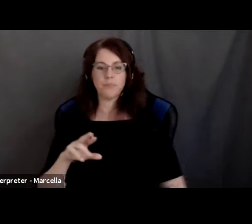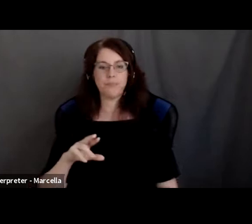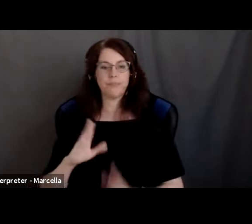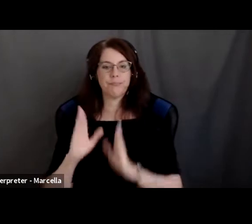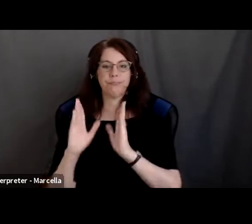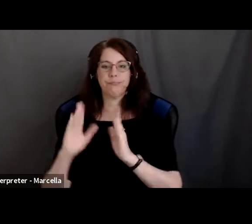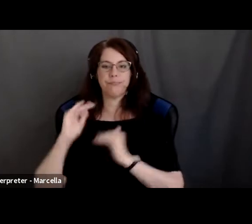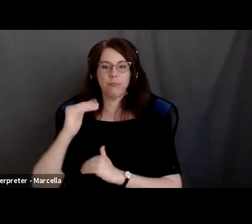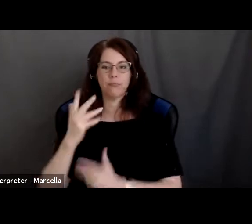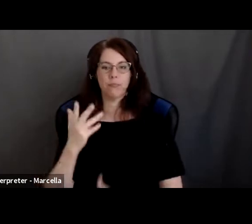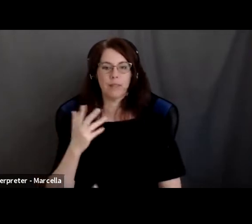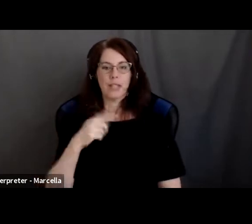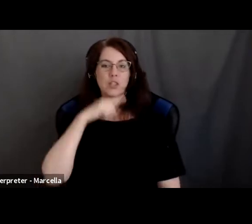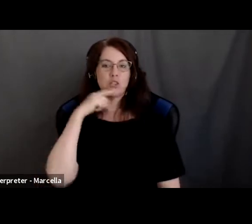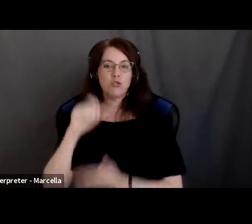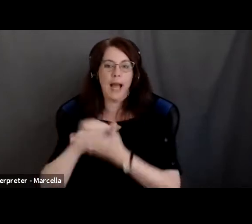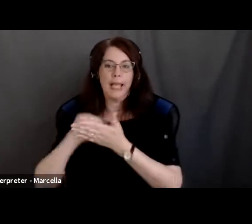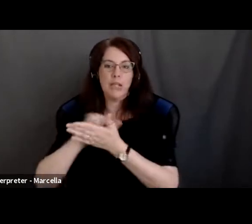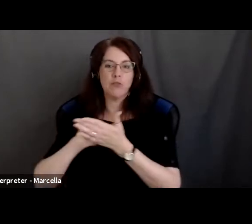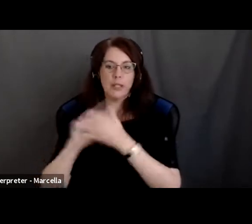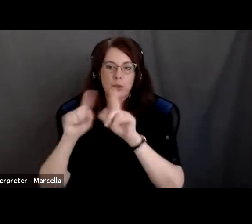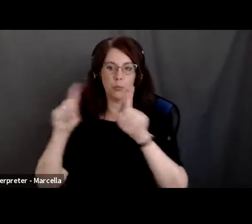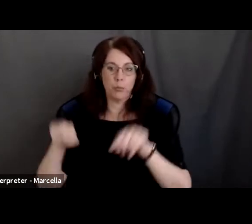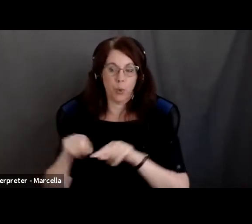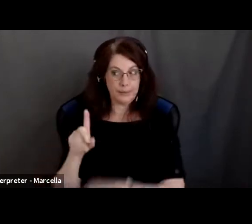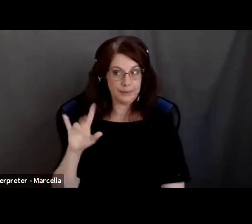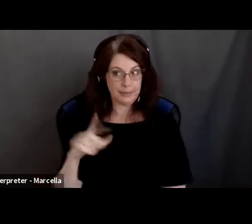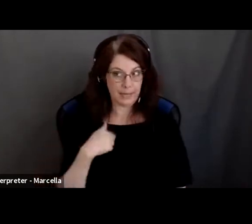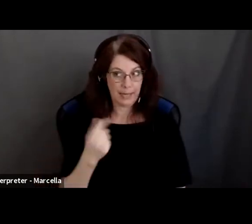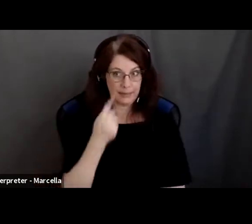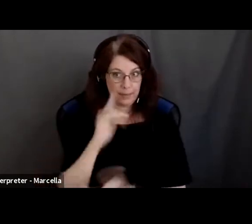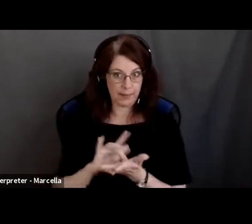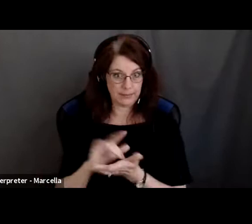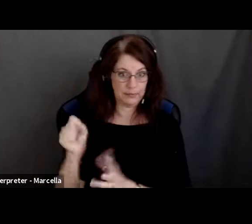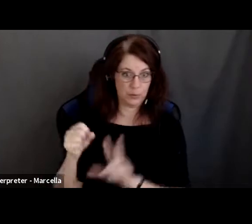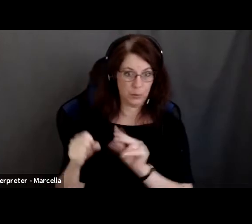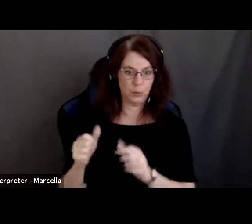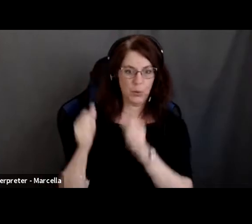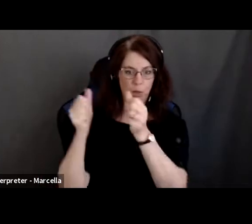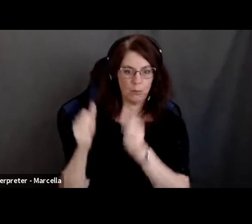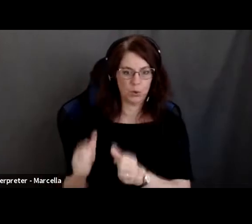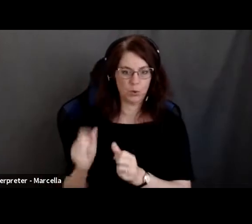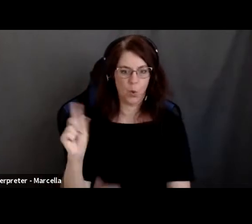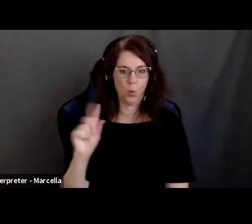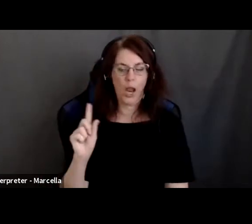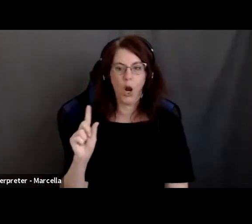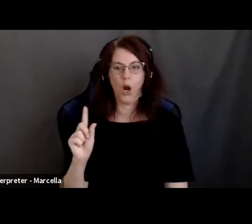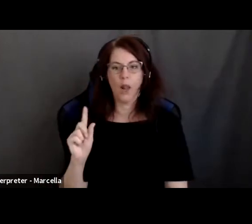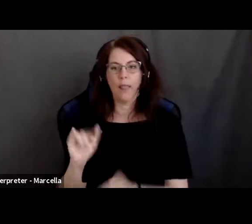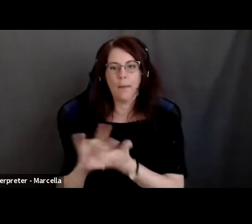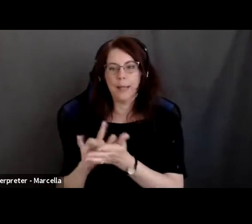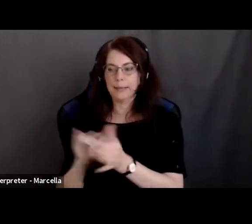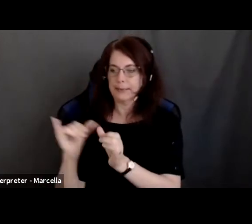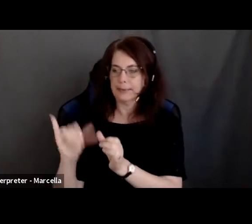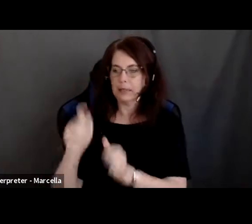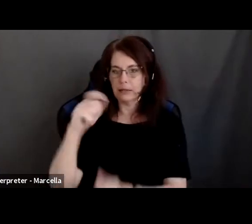just a dry erase board of, did I take my medication? So this is something that can be posted where the medication usually lives, so that you can